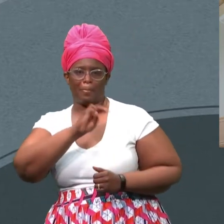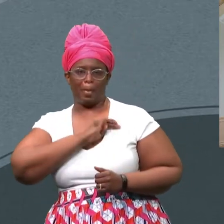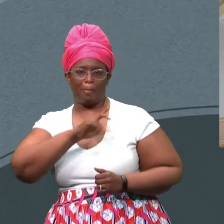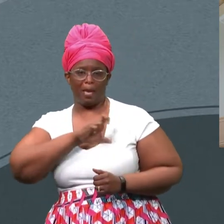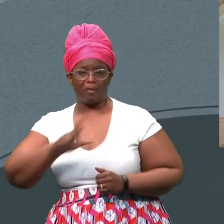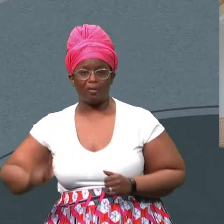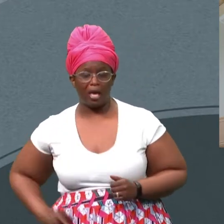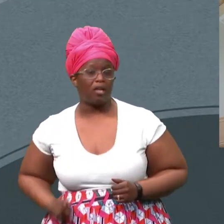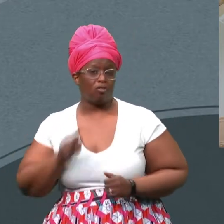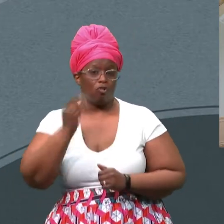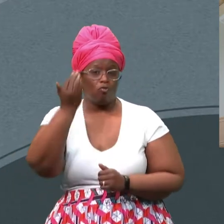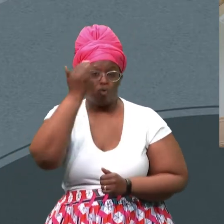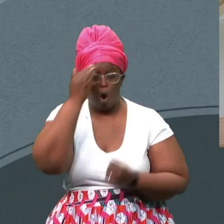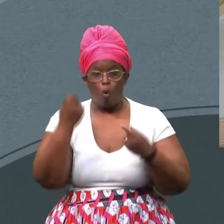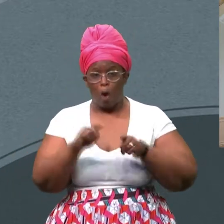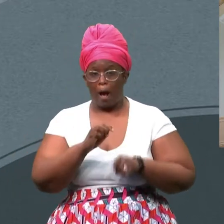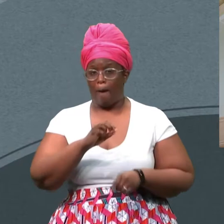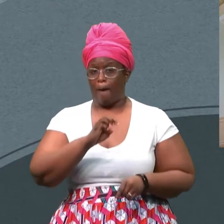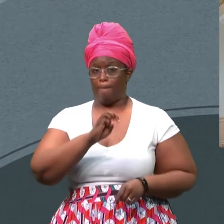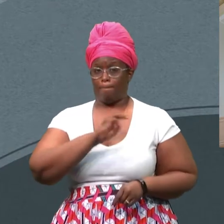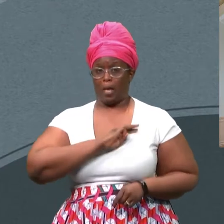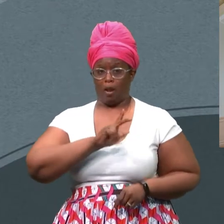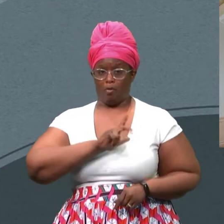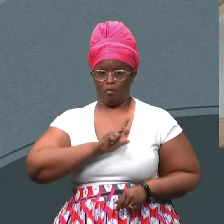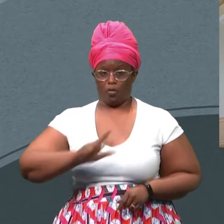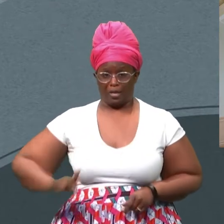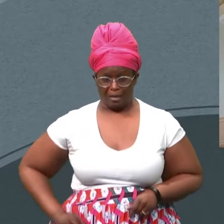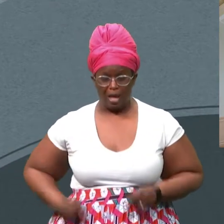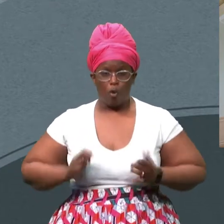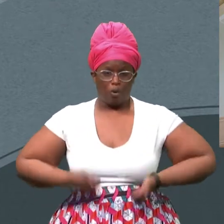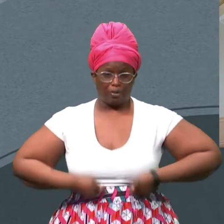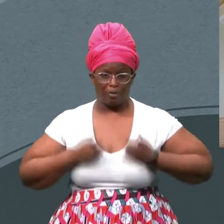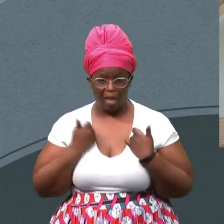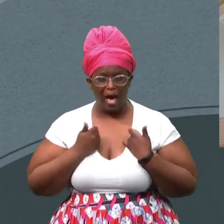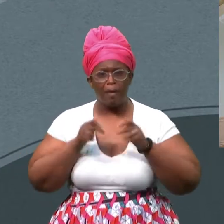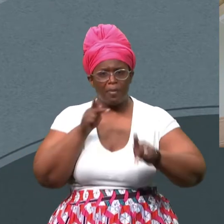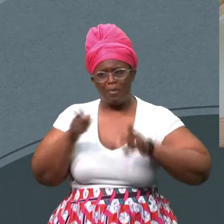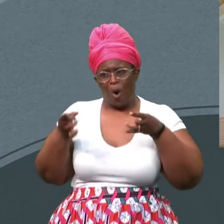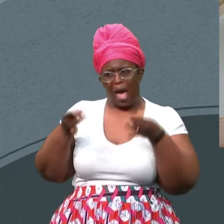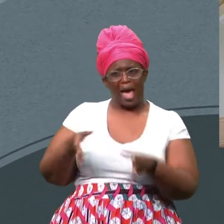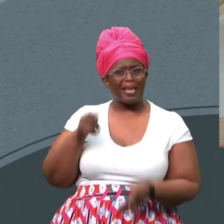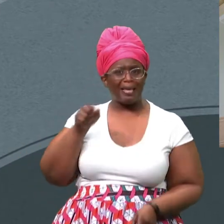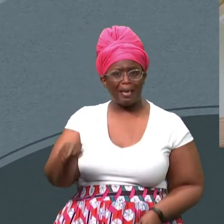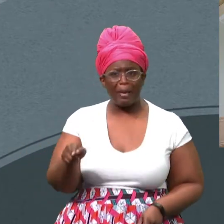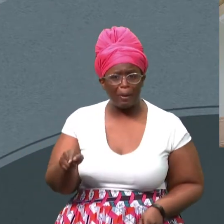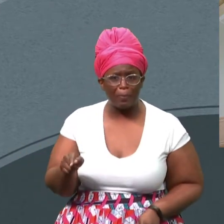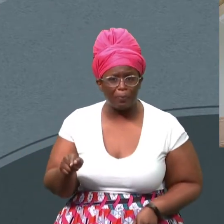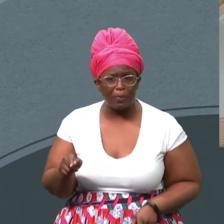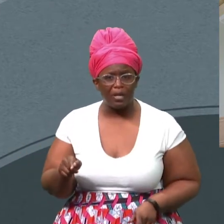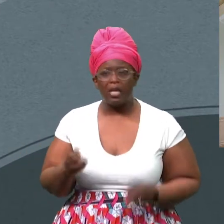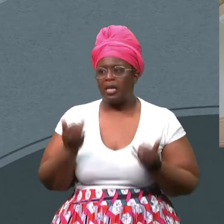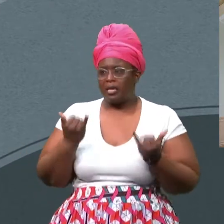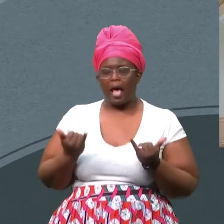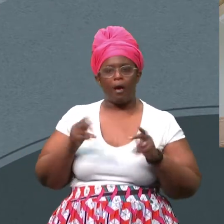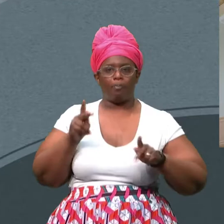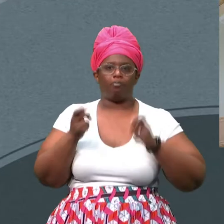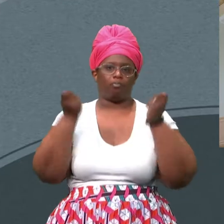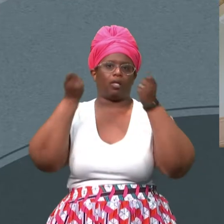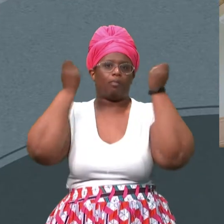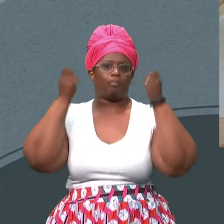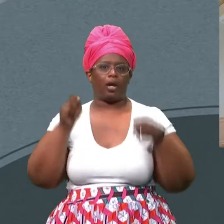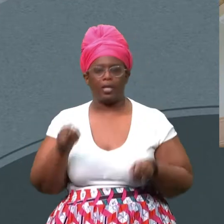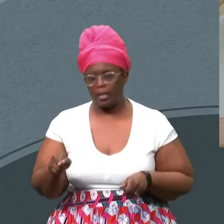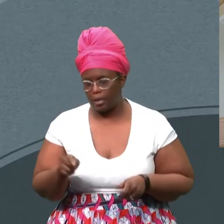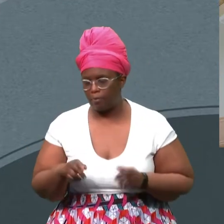while he was alive. The many people that are on his side of his nonviolent perspective now, and who read all